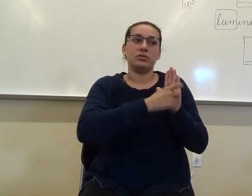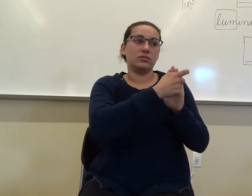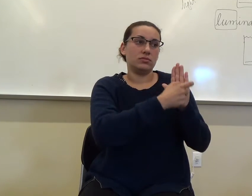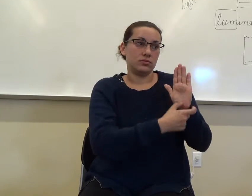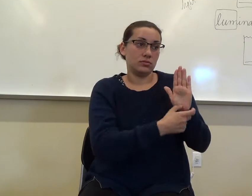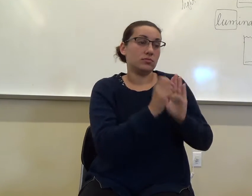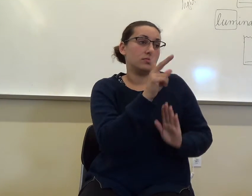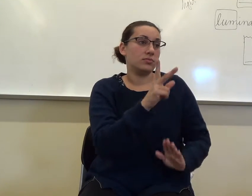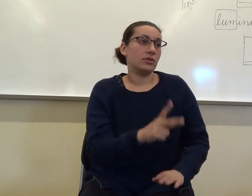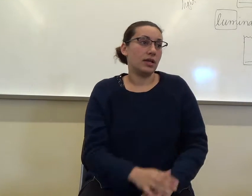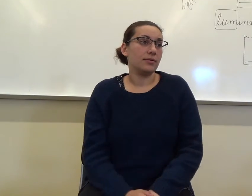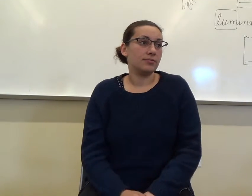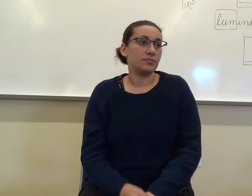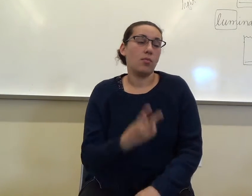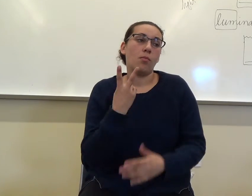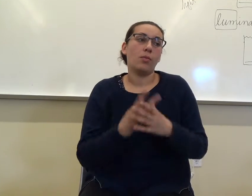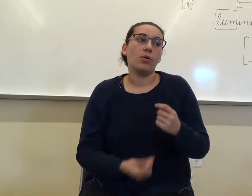as far as